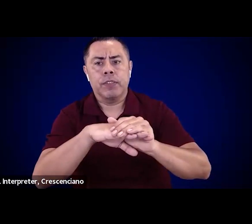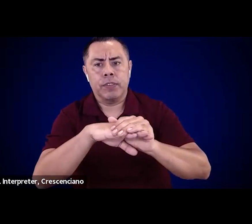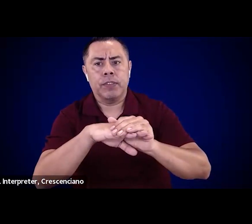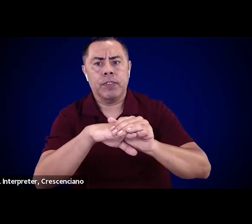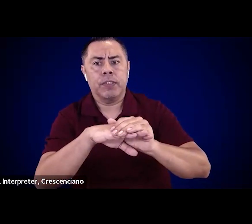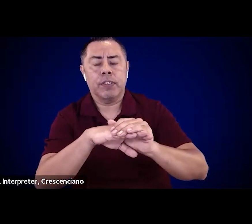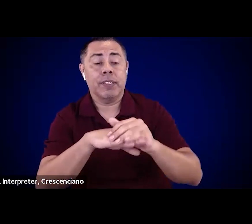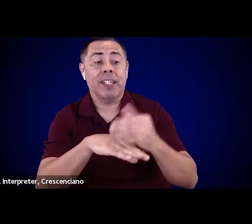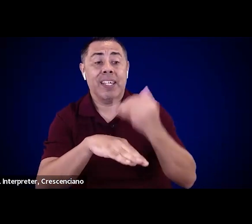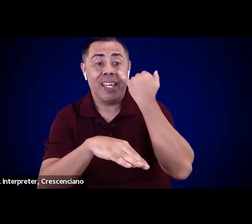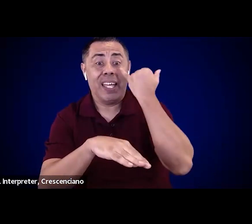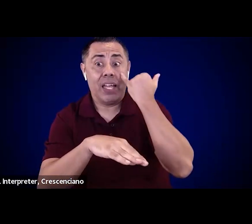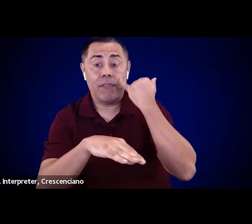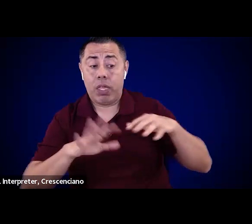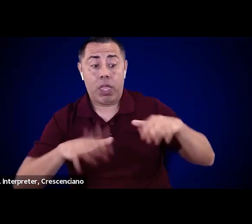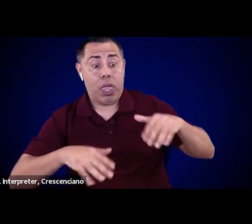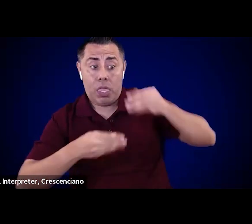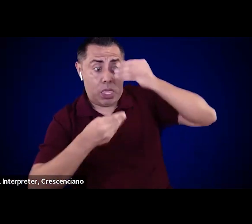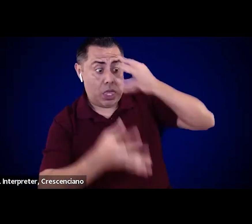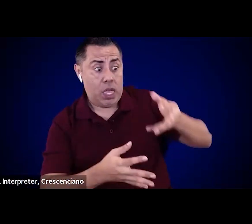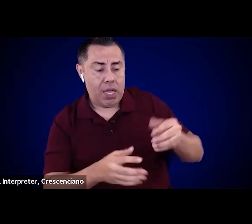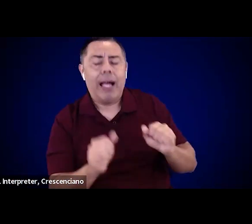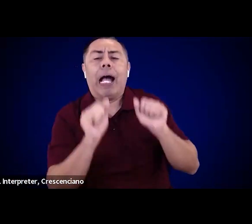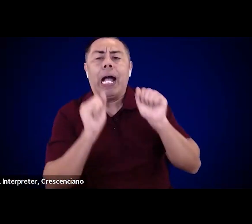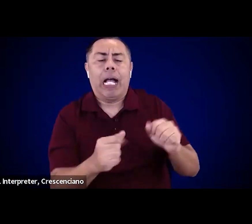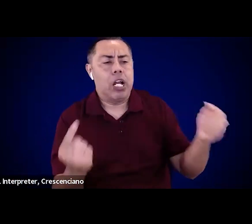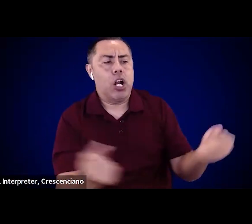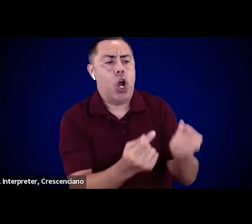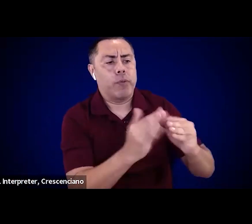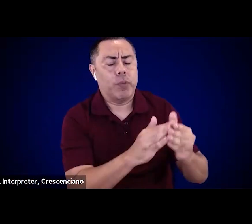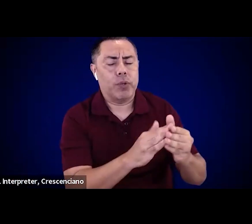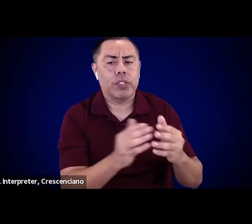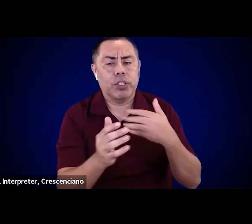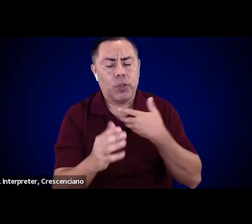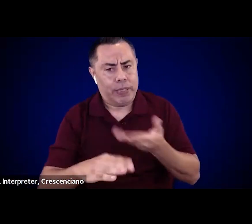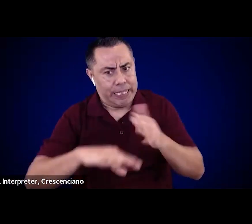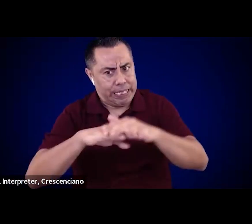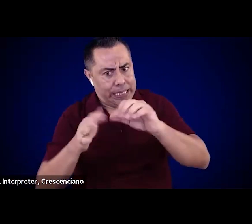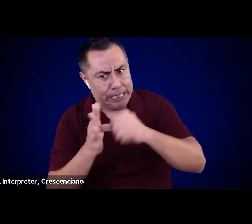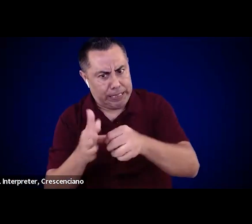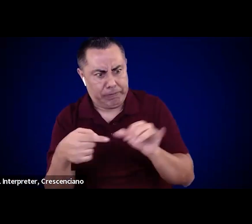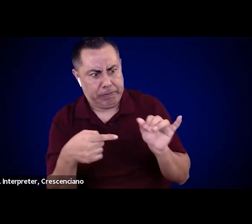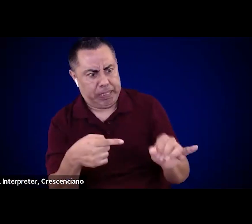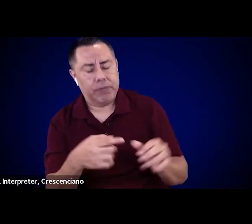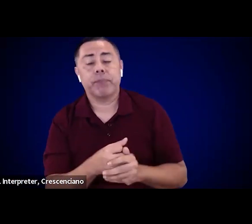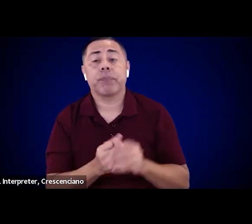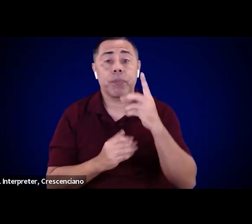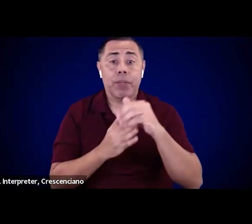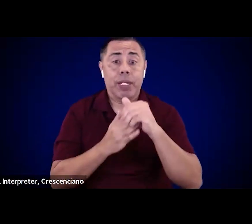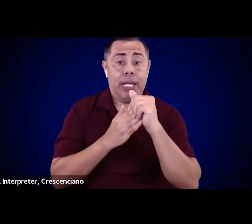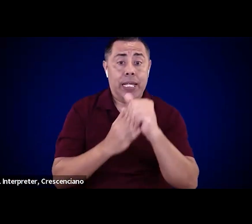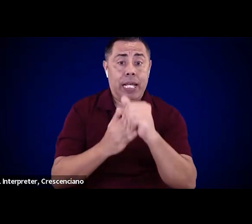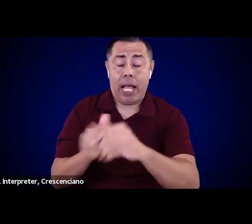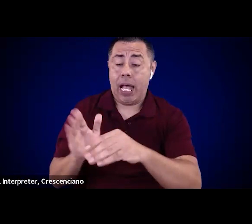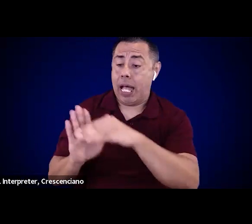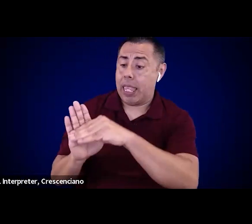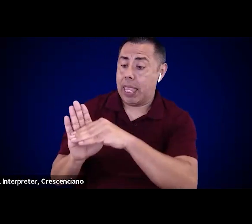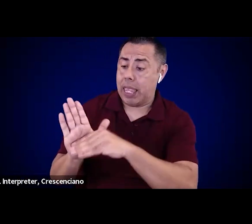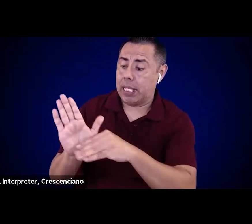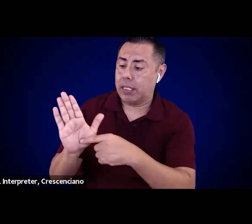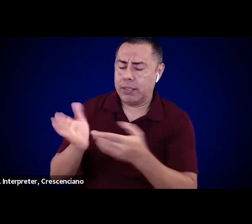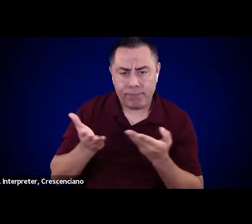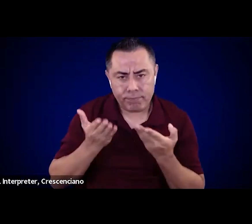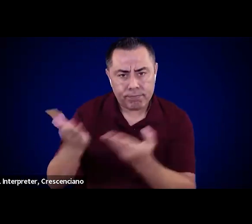on an entire community. The guidelines call for alerts using accessible formats, multiple